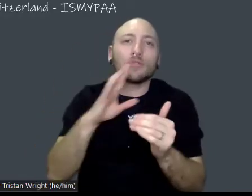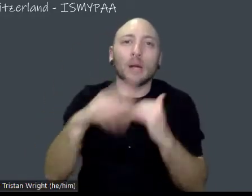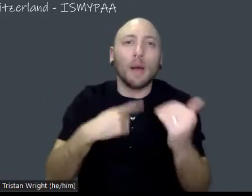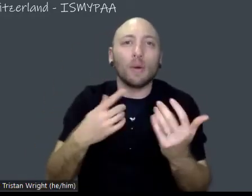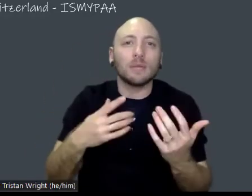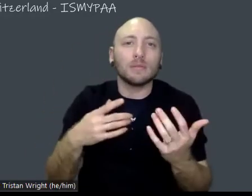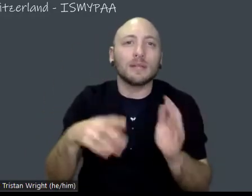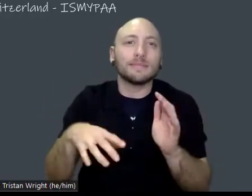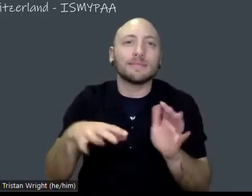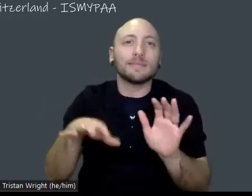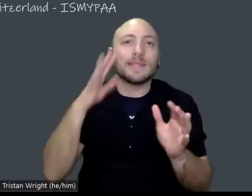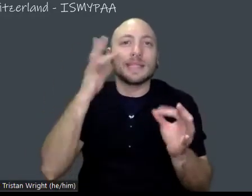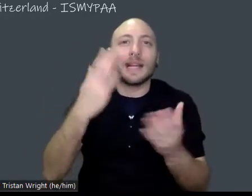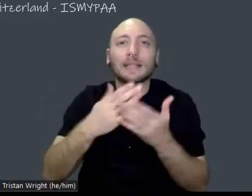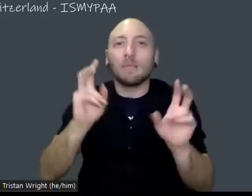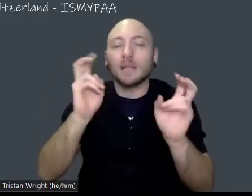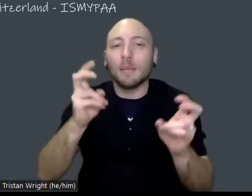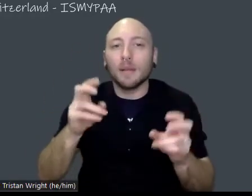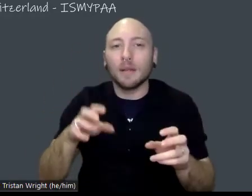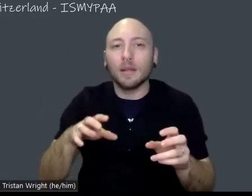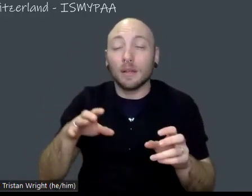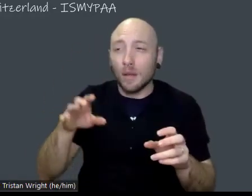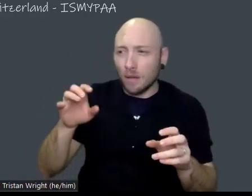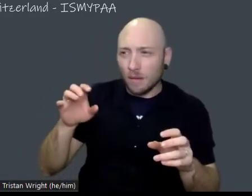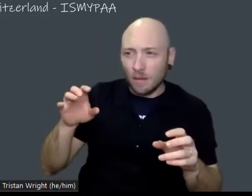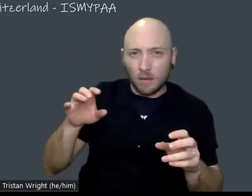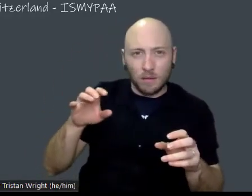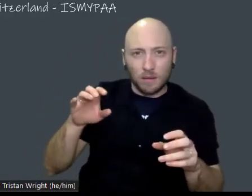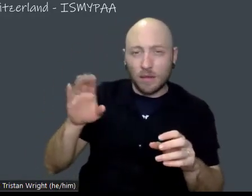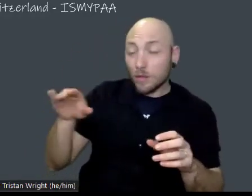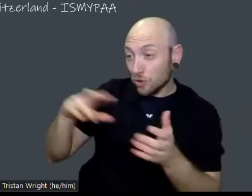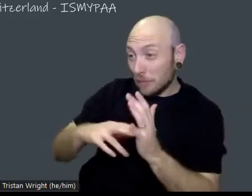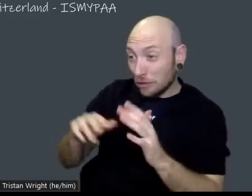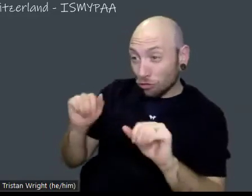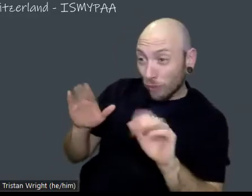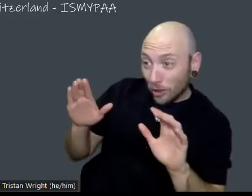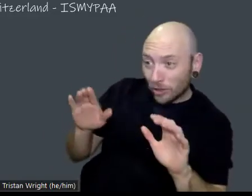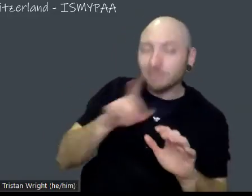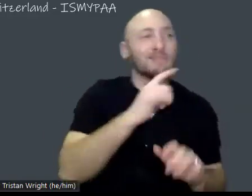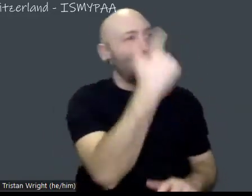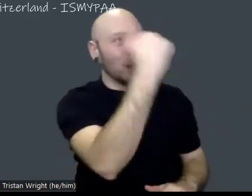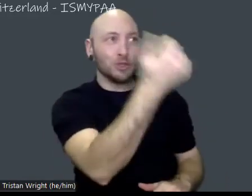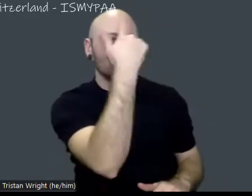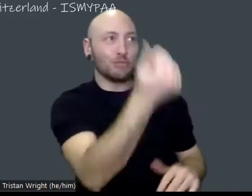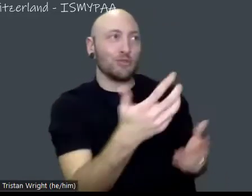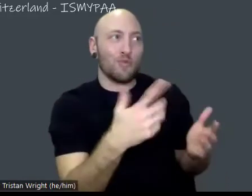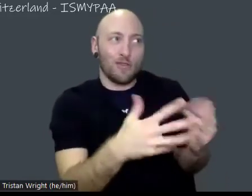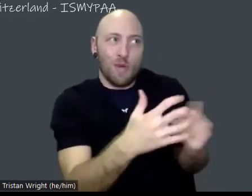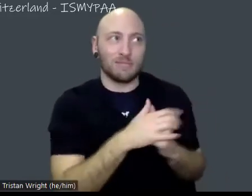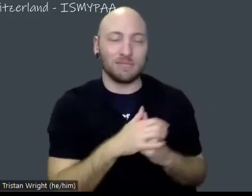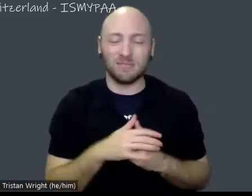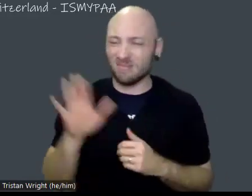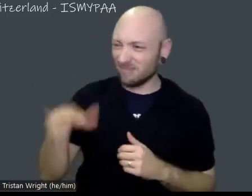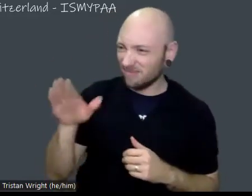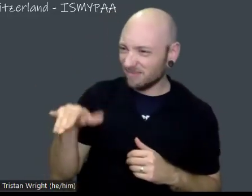Okay. Like surrender, that's whatever you want. It's okay. Whatever you want. Just there's